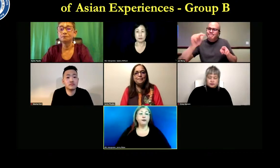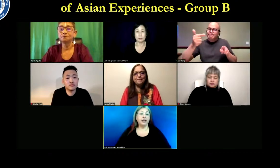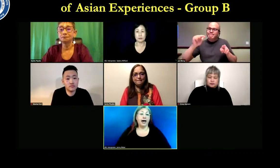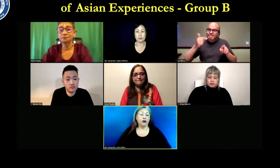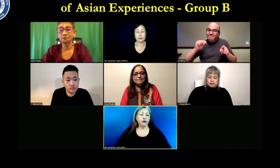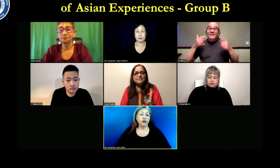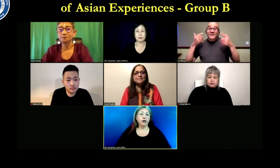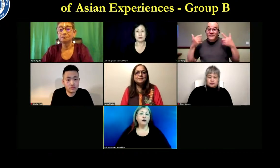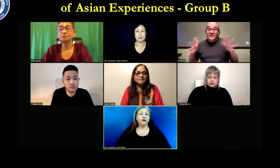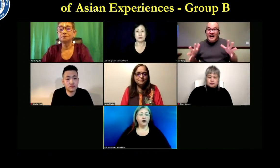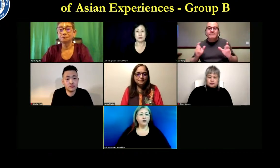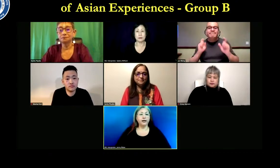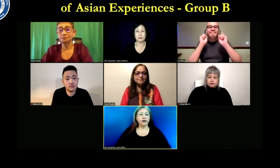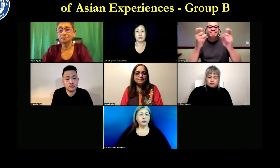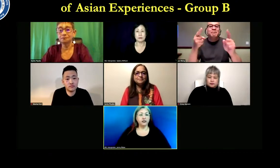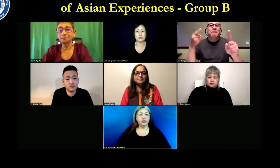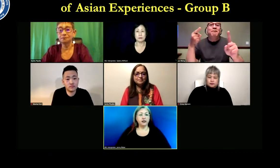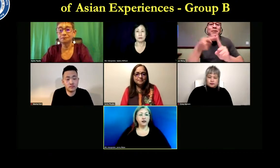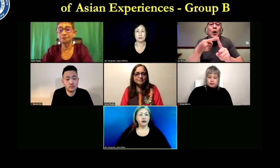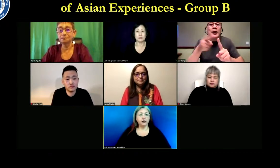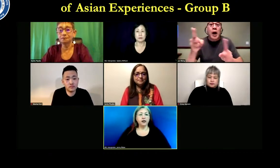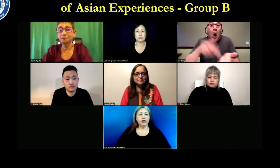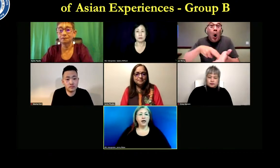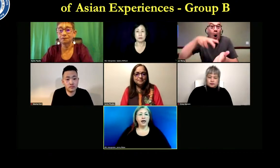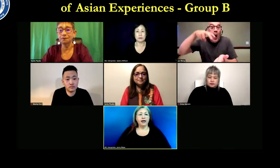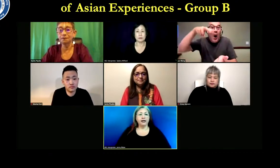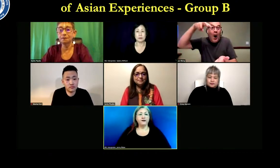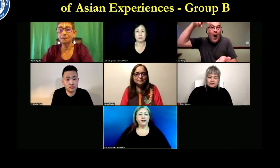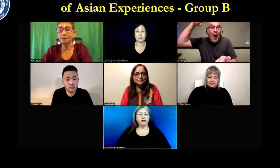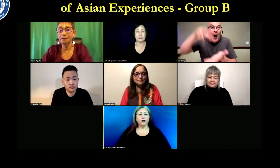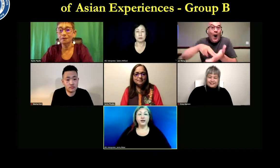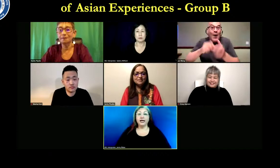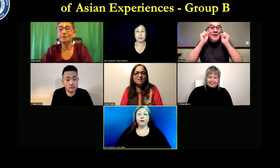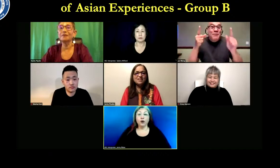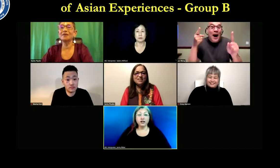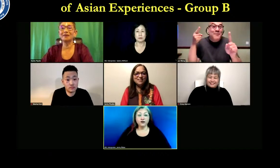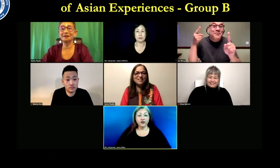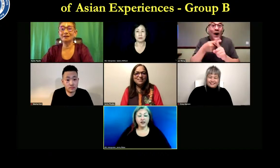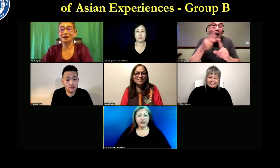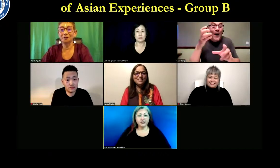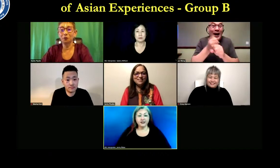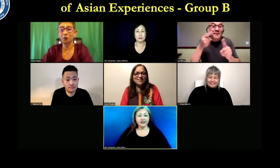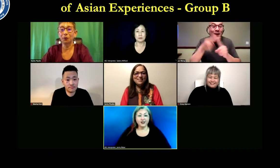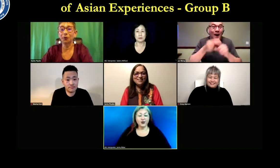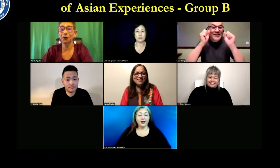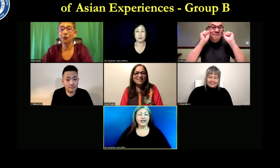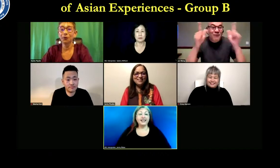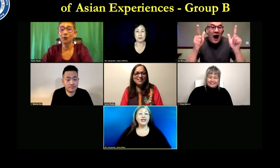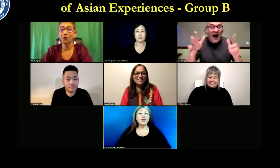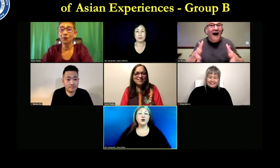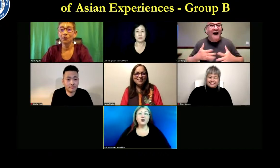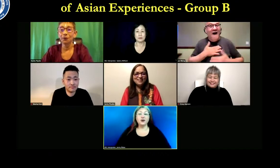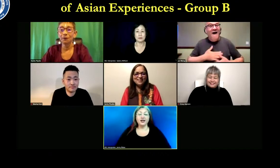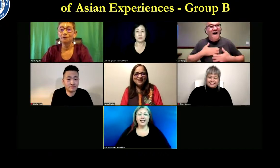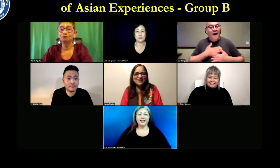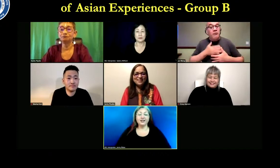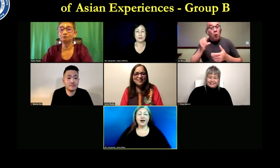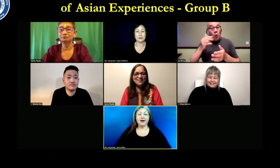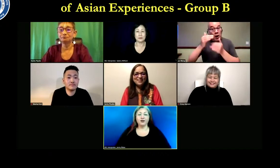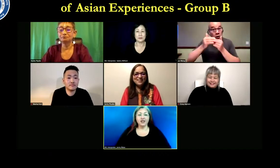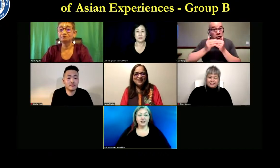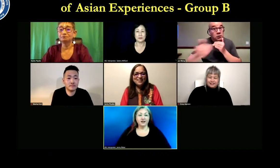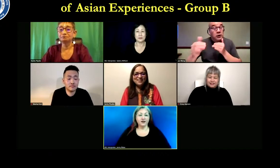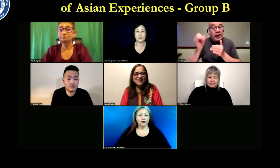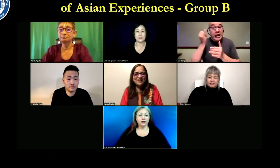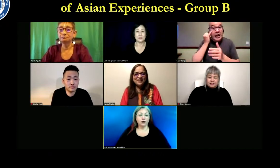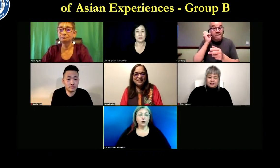their name aloud for everybody else to hear. And if they do, they get points for this, you know, and they didn't know they were going to get it until